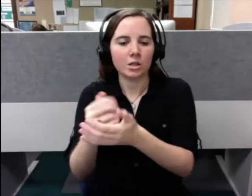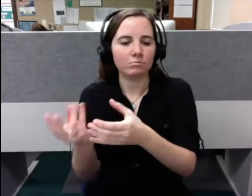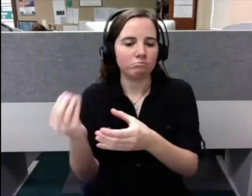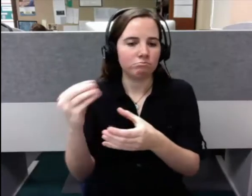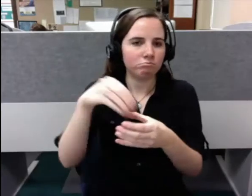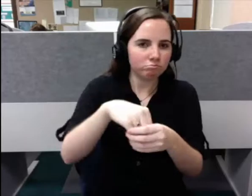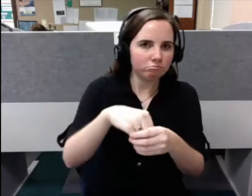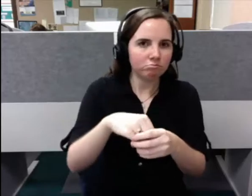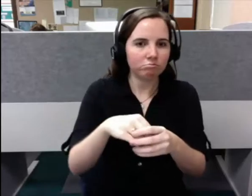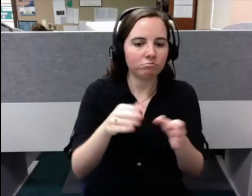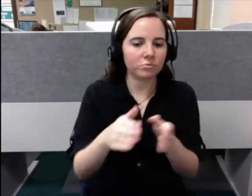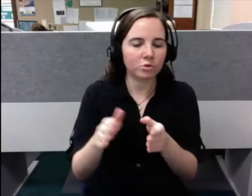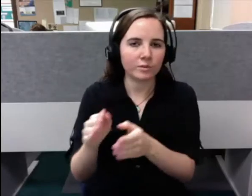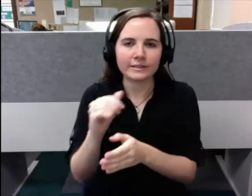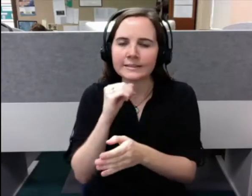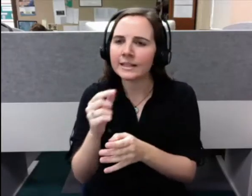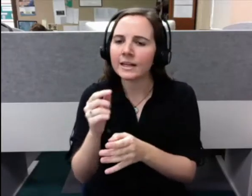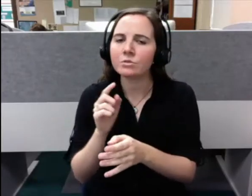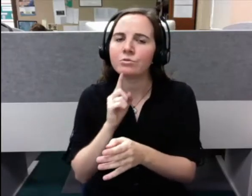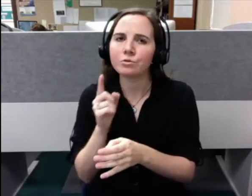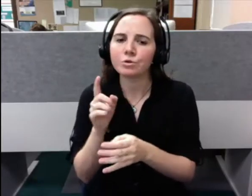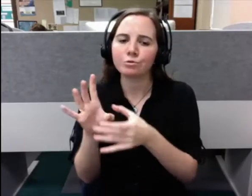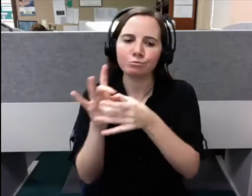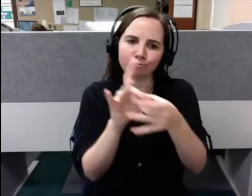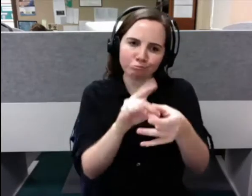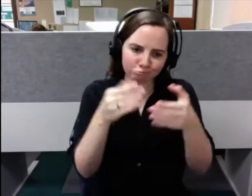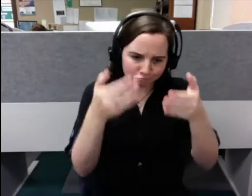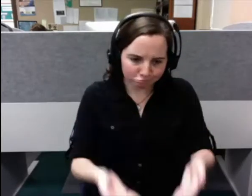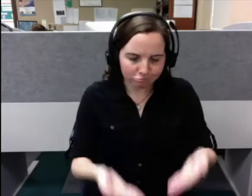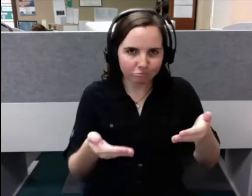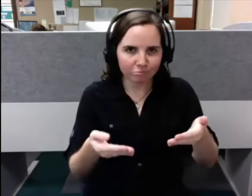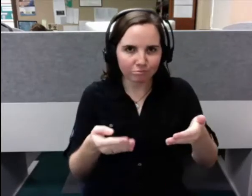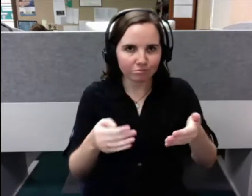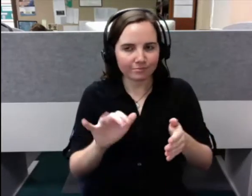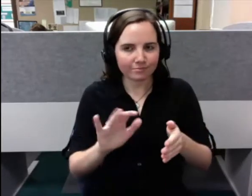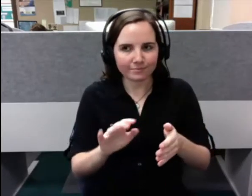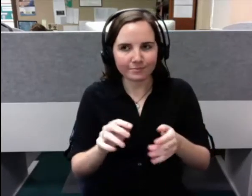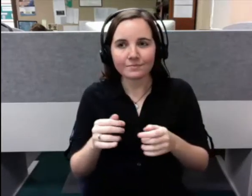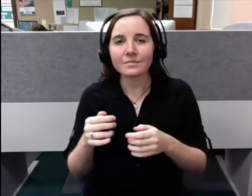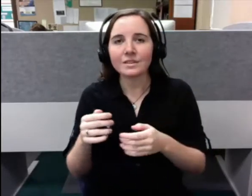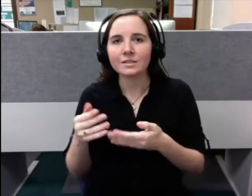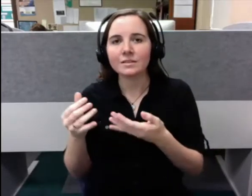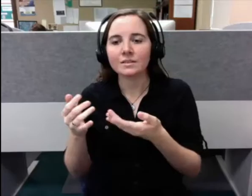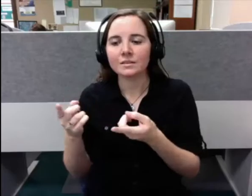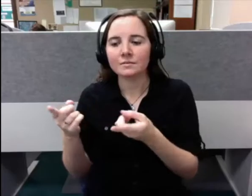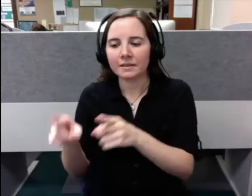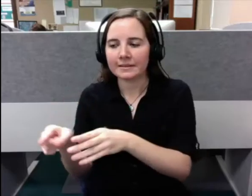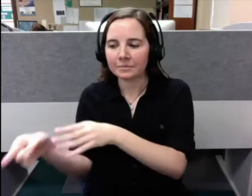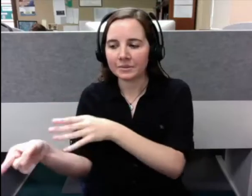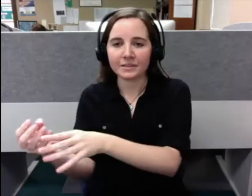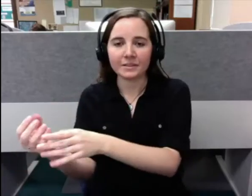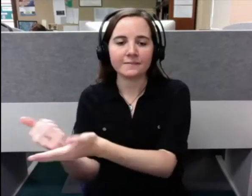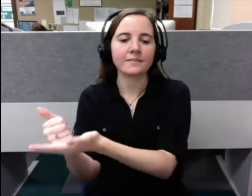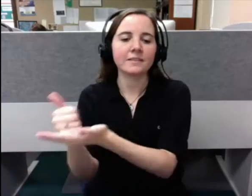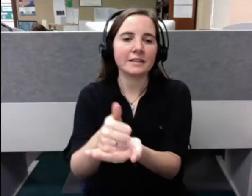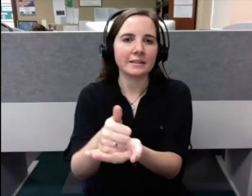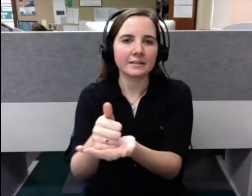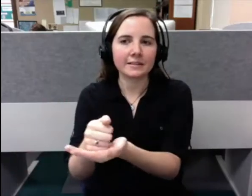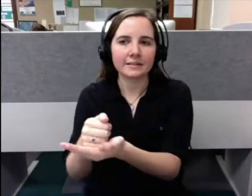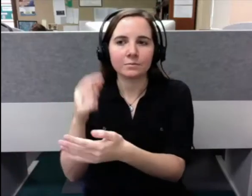found exactly in the digestive system, but they exist outside in the periphery. Accessory organs include things like